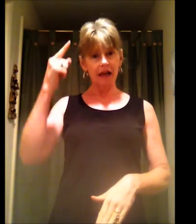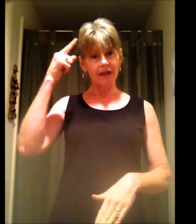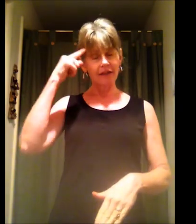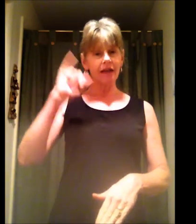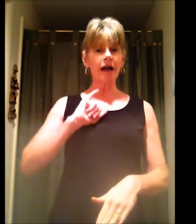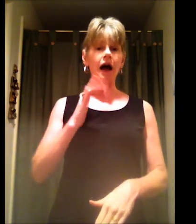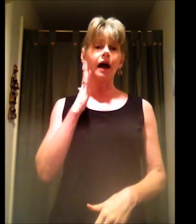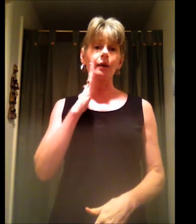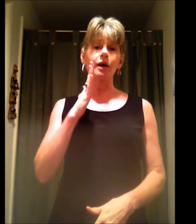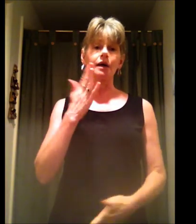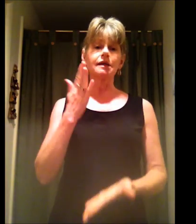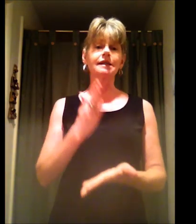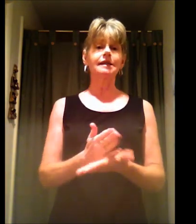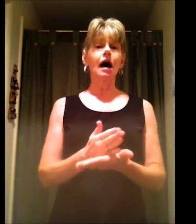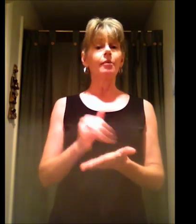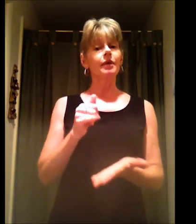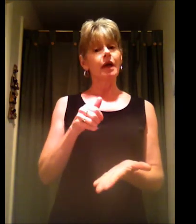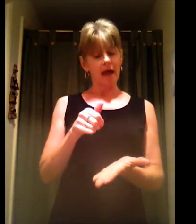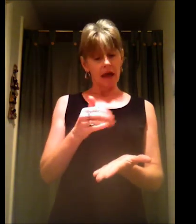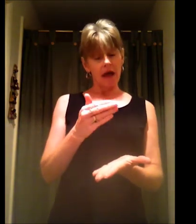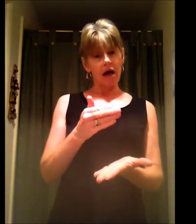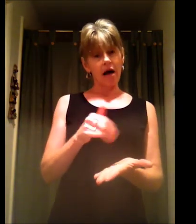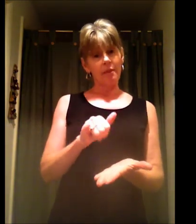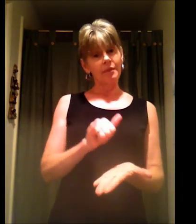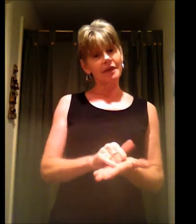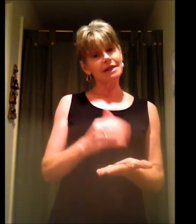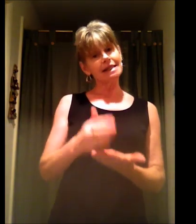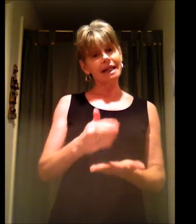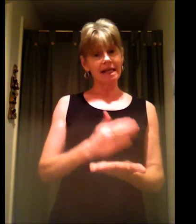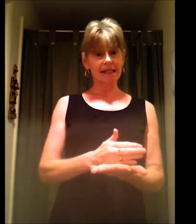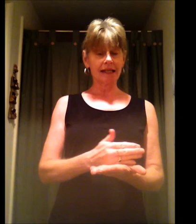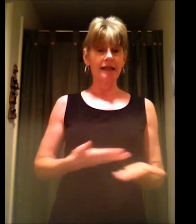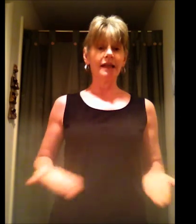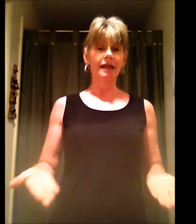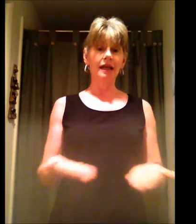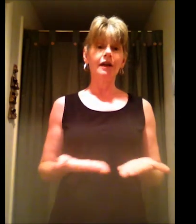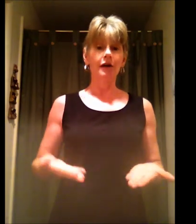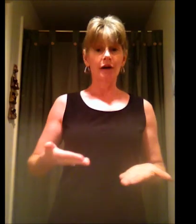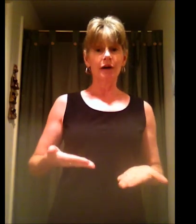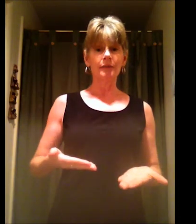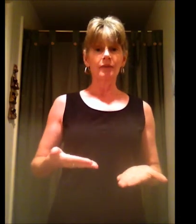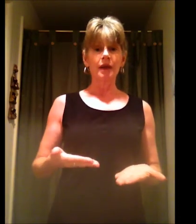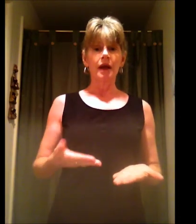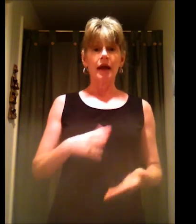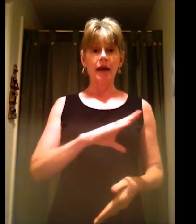I think I will stop this lesson here